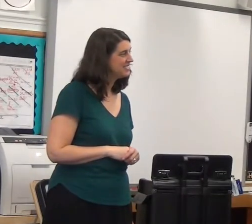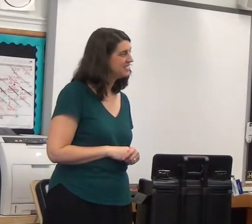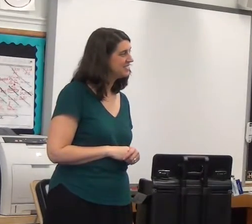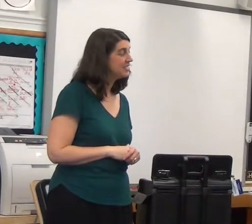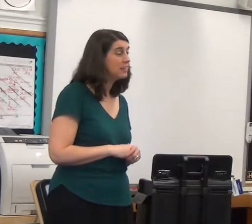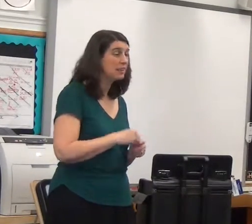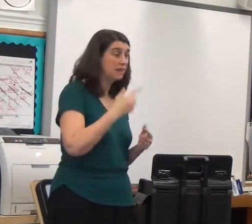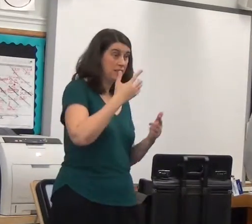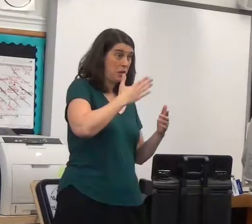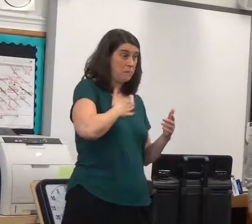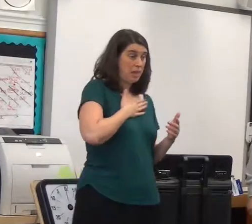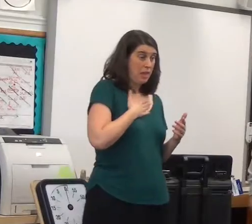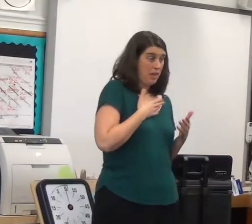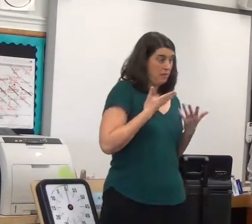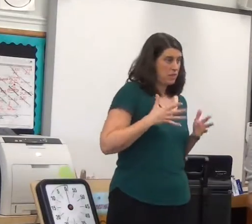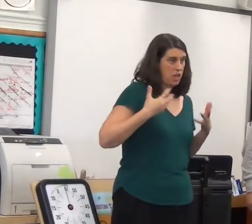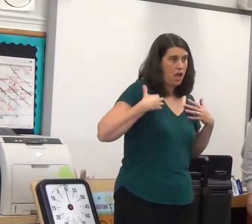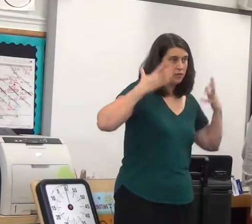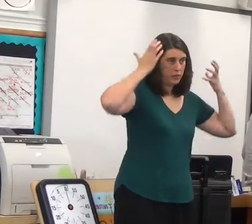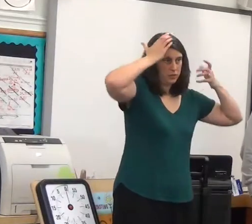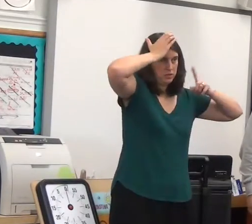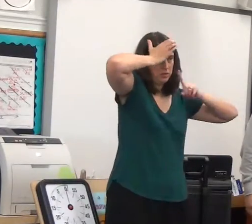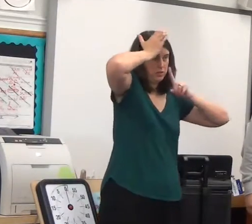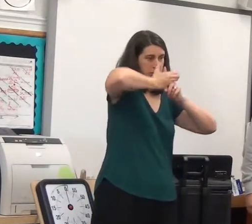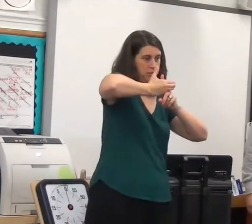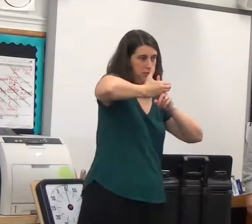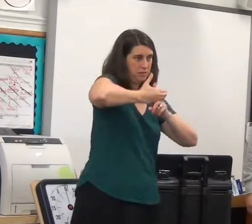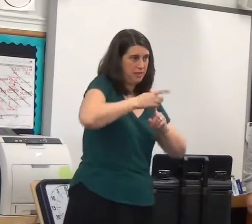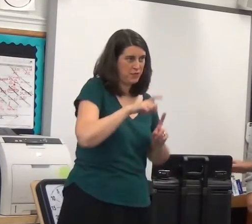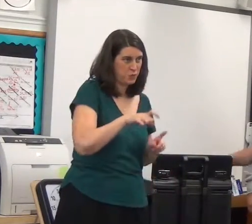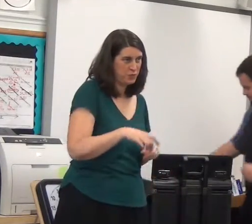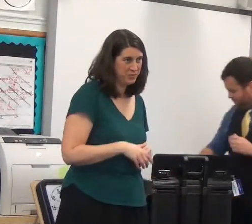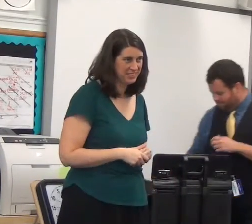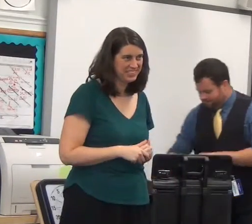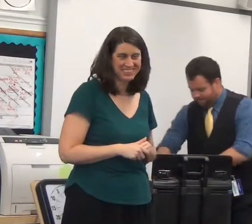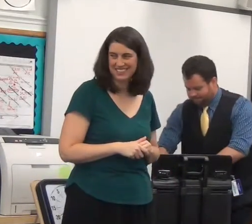Because to finish this trick, I need to put on a special costume.